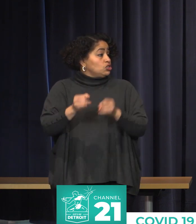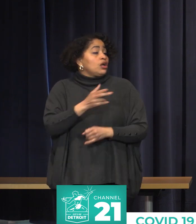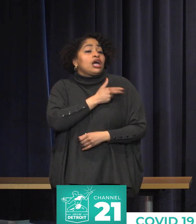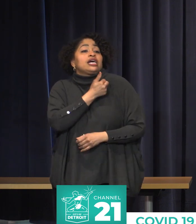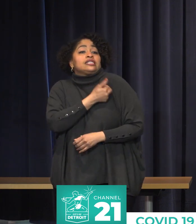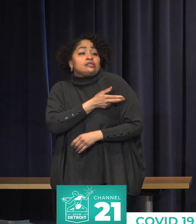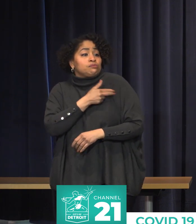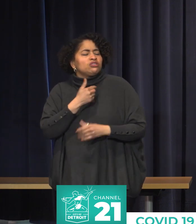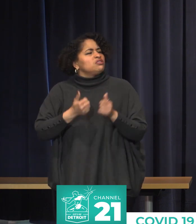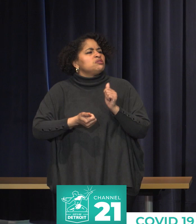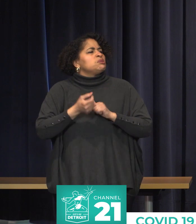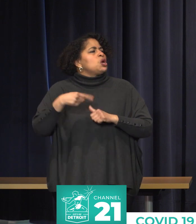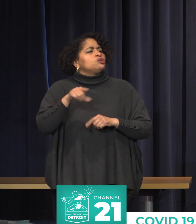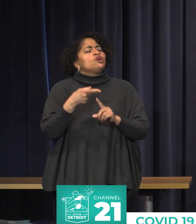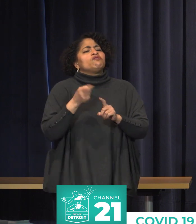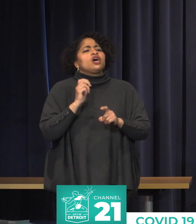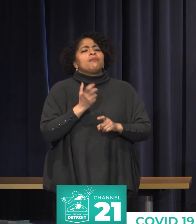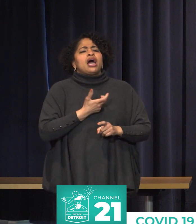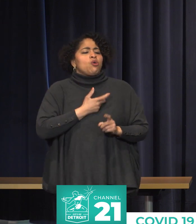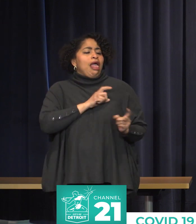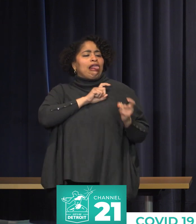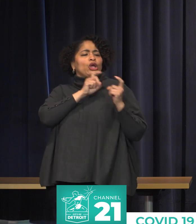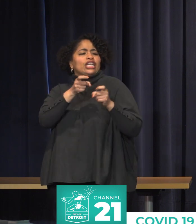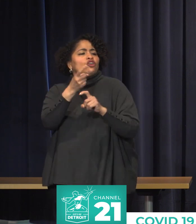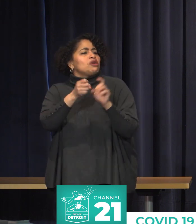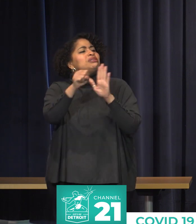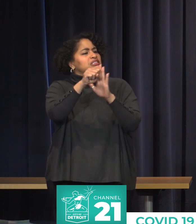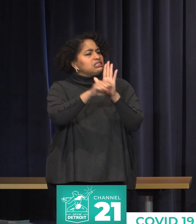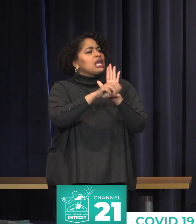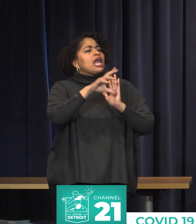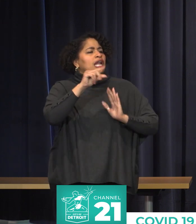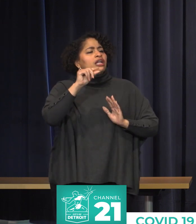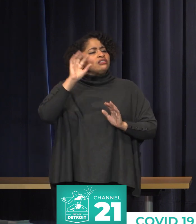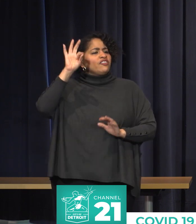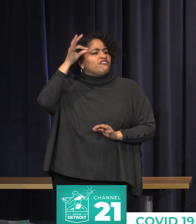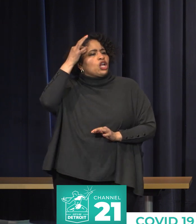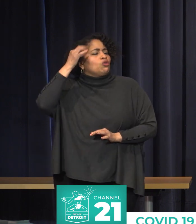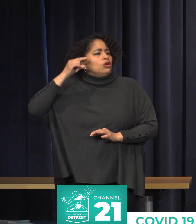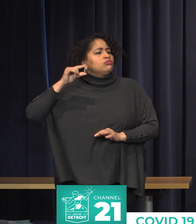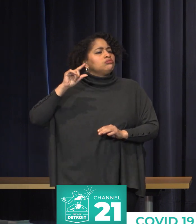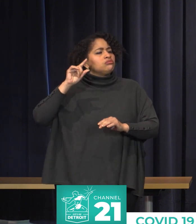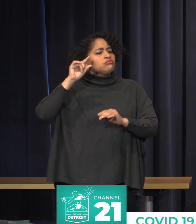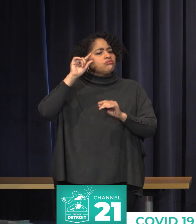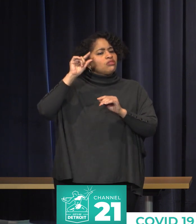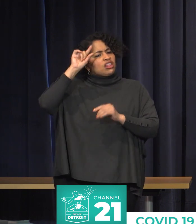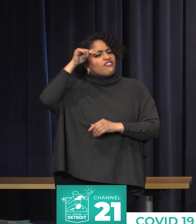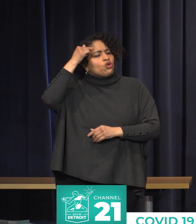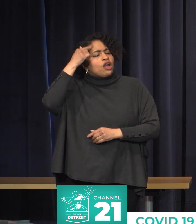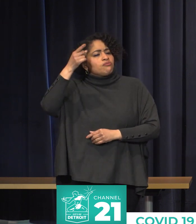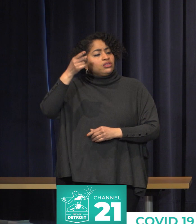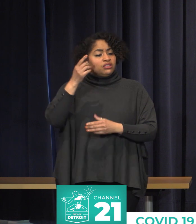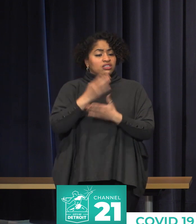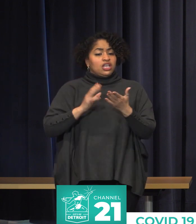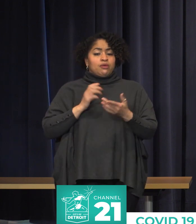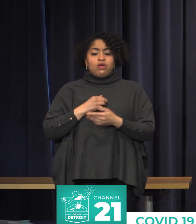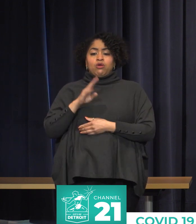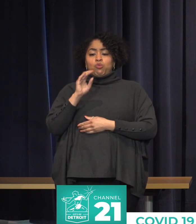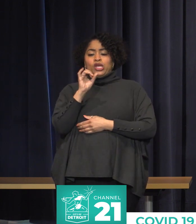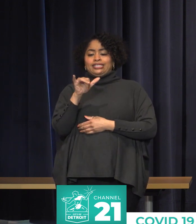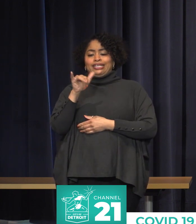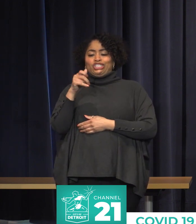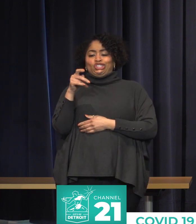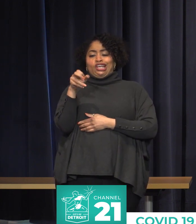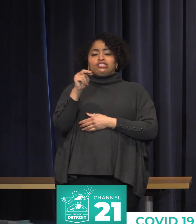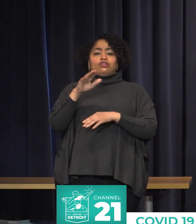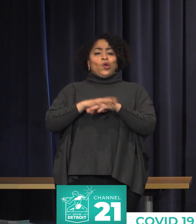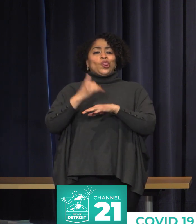most of it came from our allocation from the state and the federal government. And some of it is Boise Jackson, our procurement director, who is